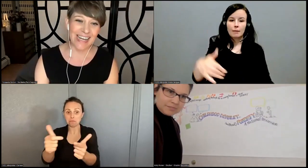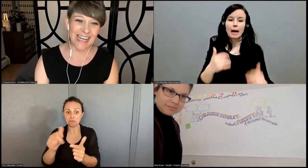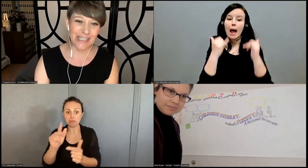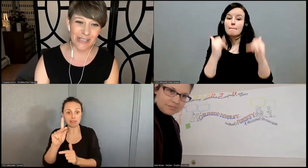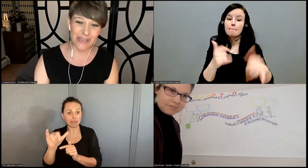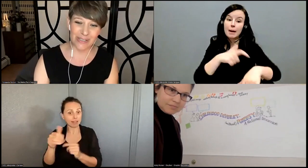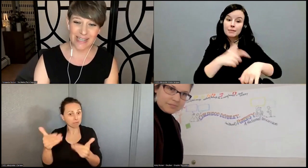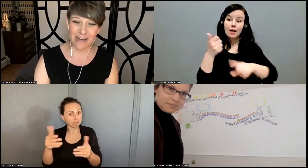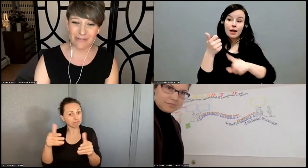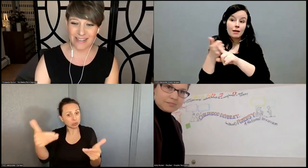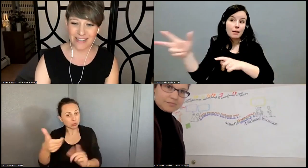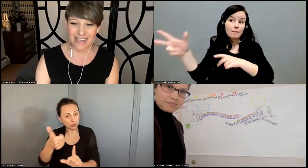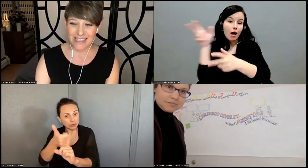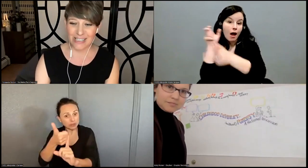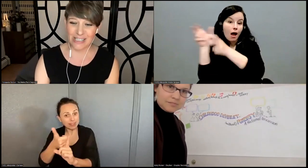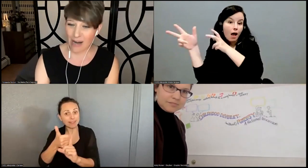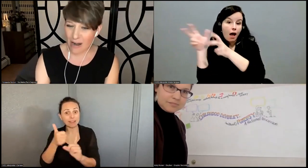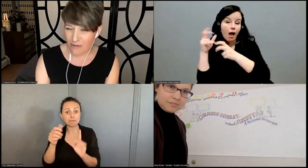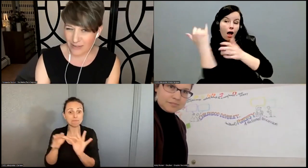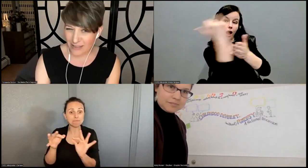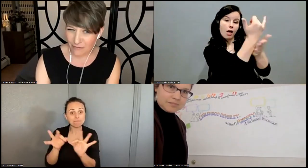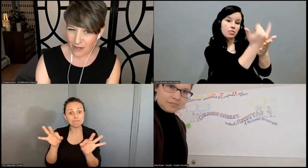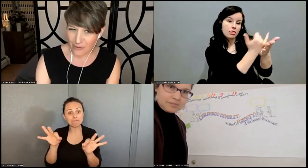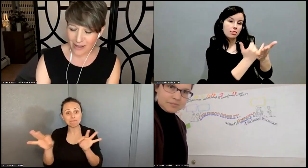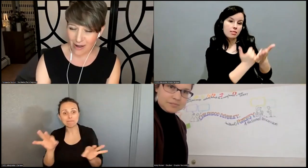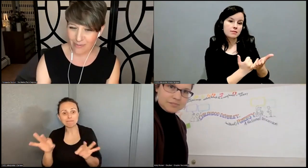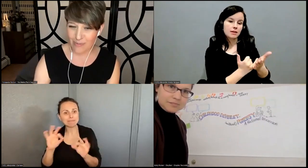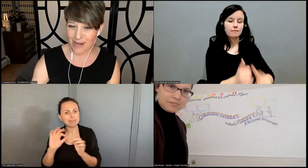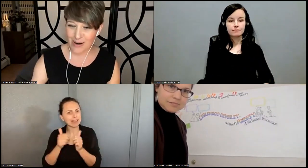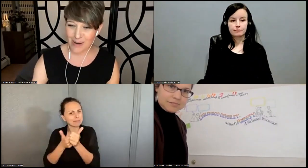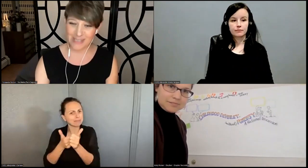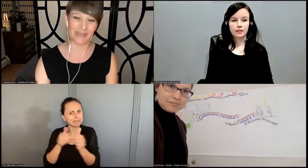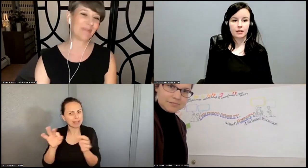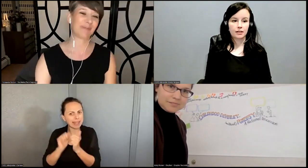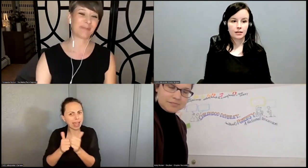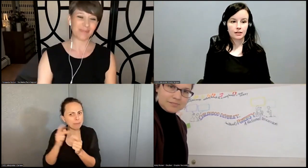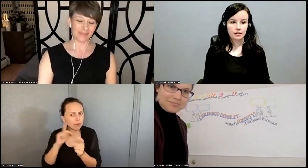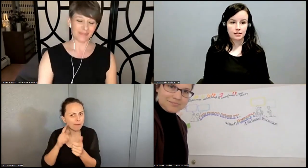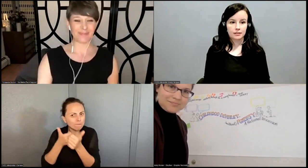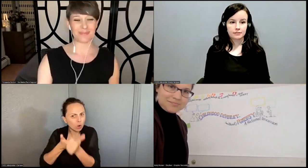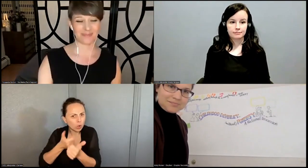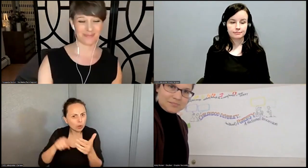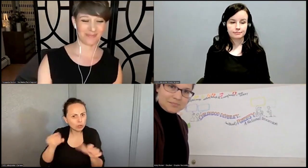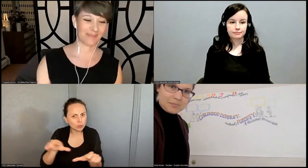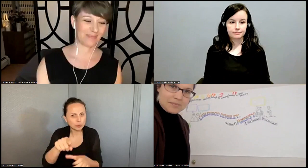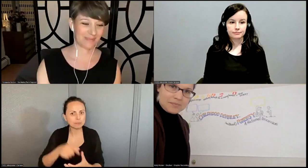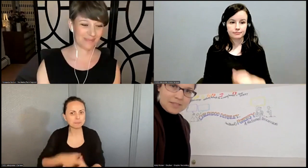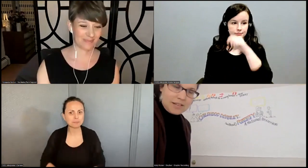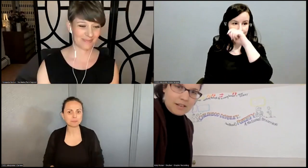to introduce yourself and just share how folks can follow along with what you're up to.